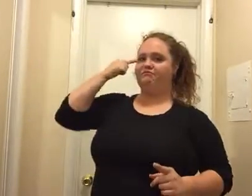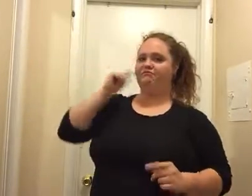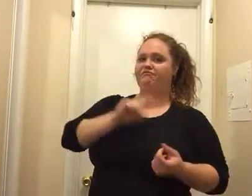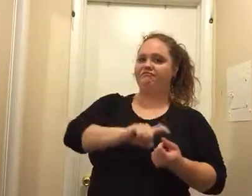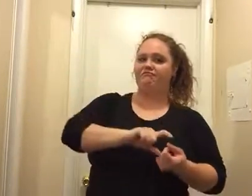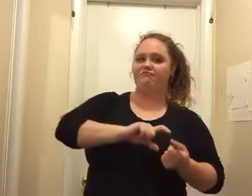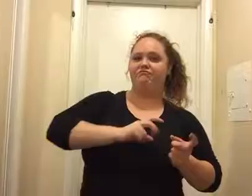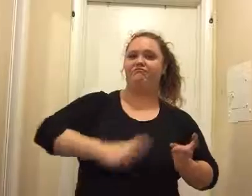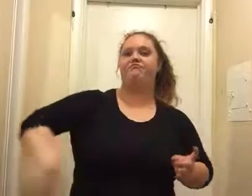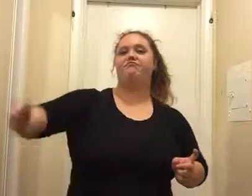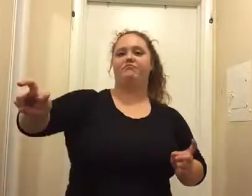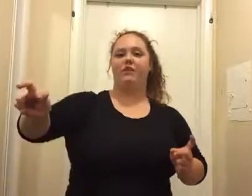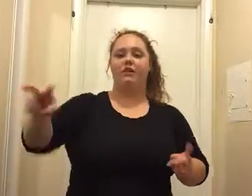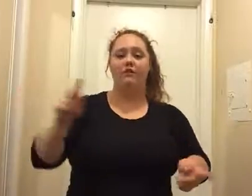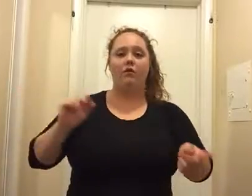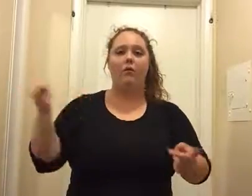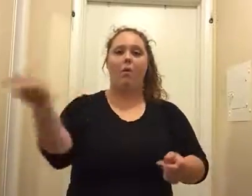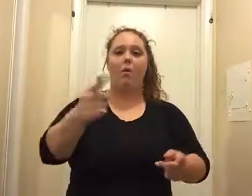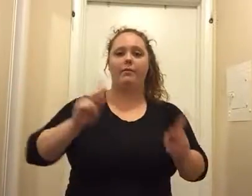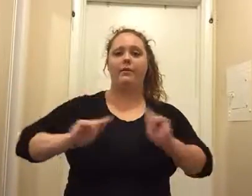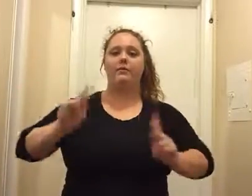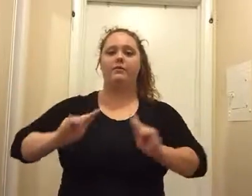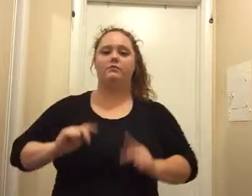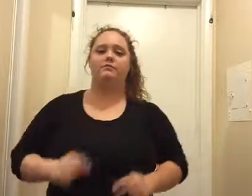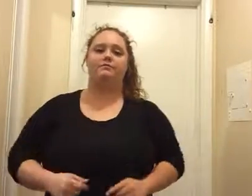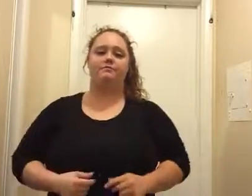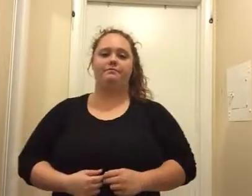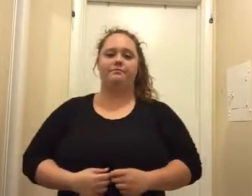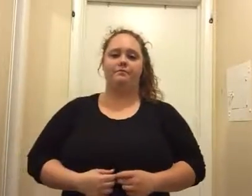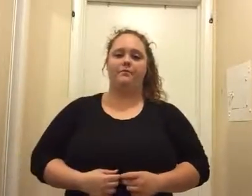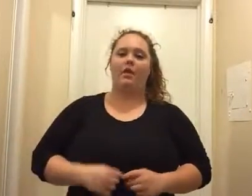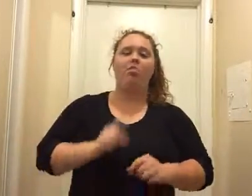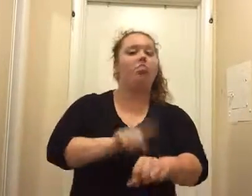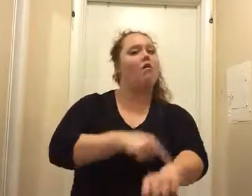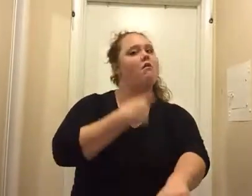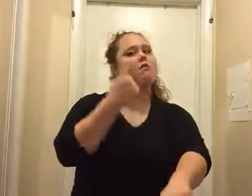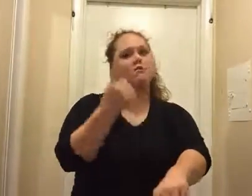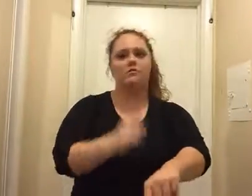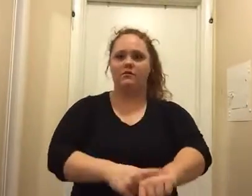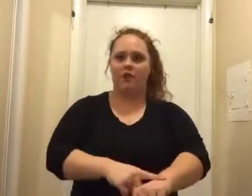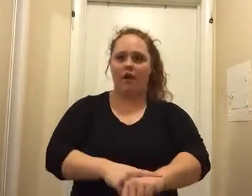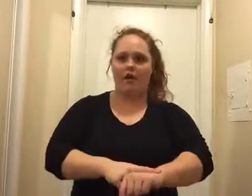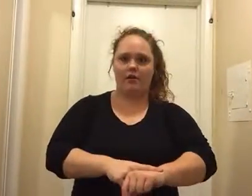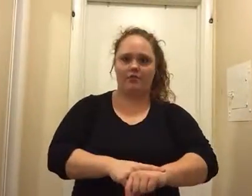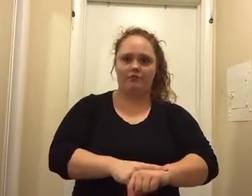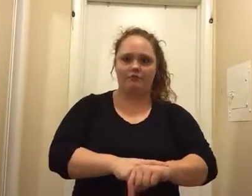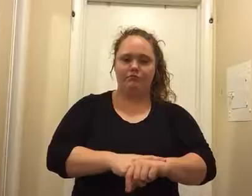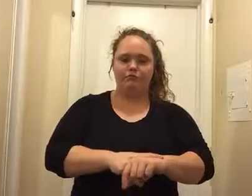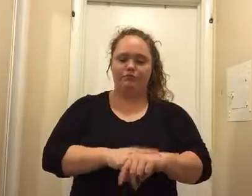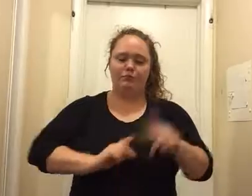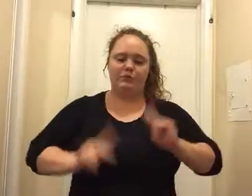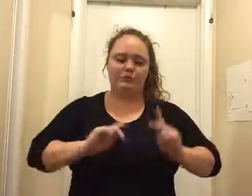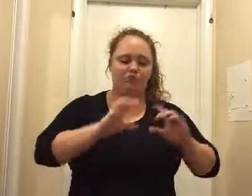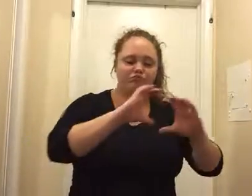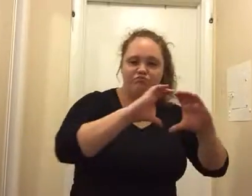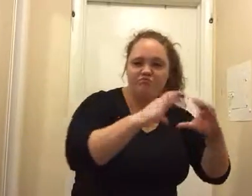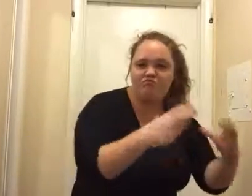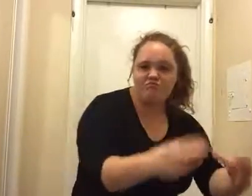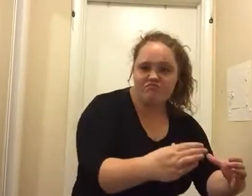For too long, a small group in our nation's capital has reaped the rewards of government while the